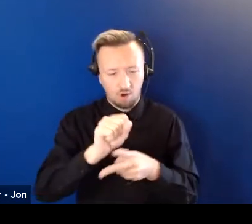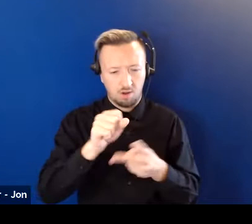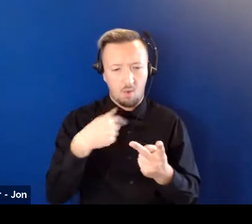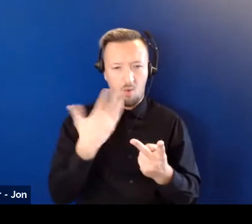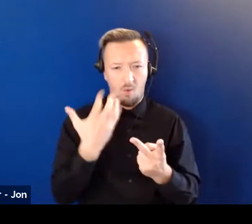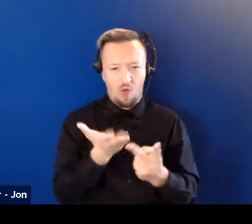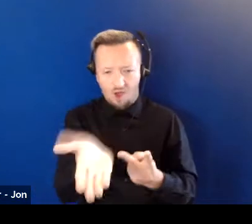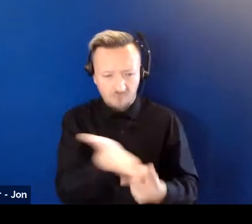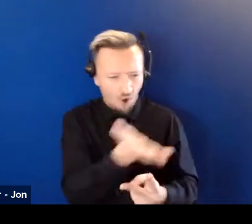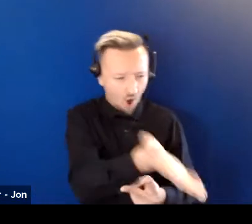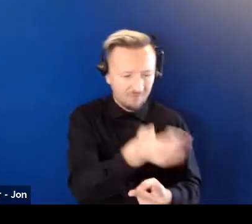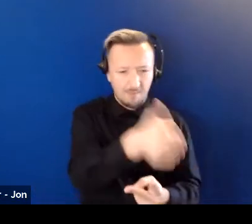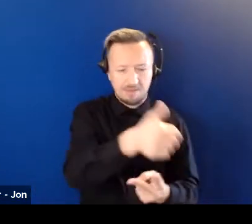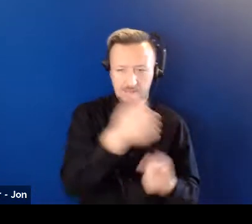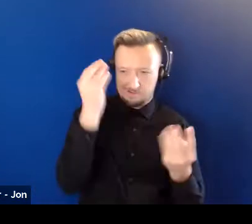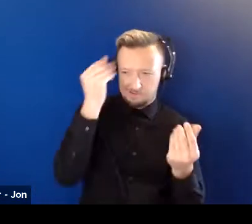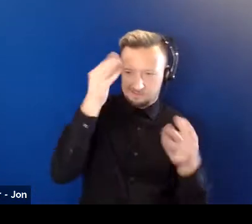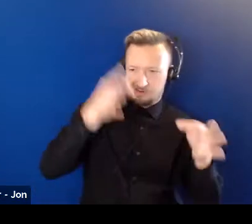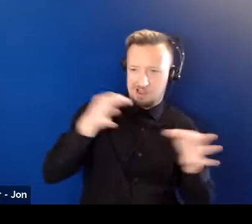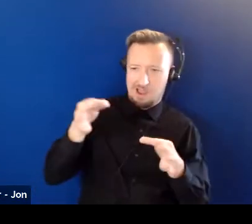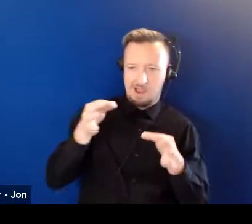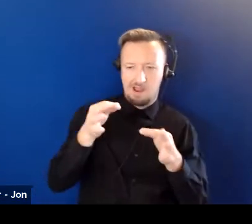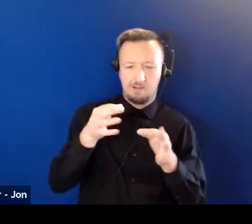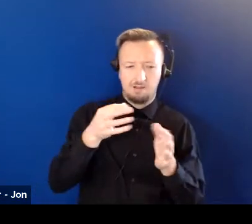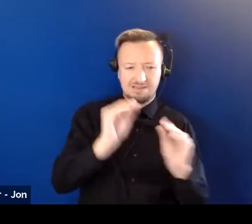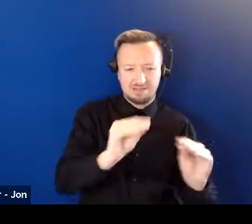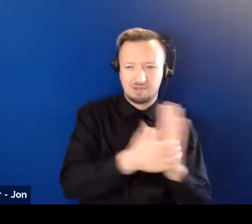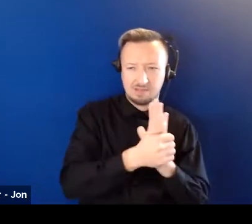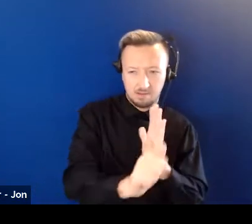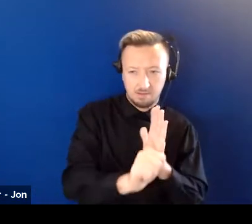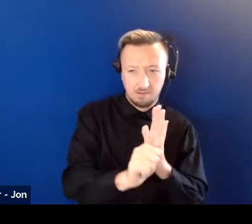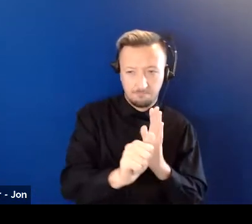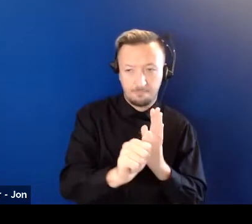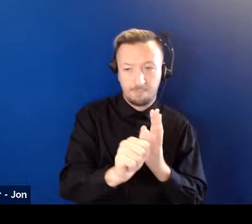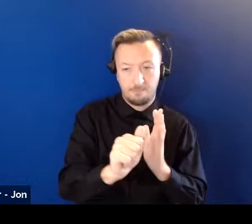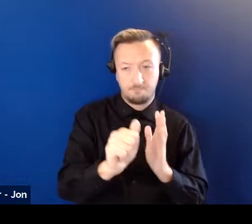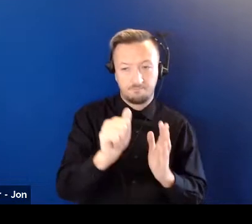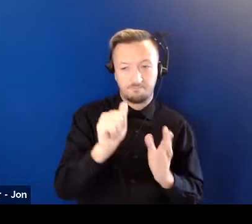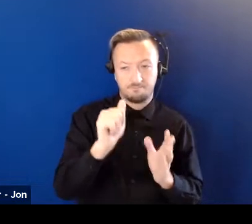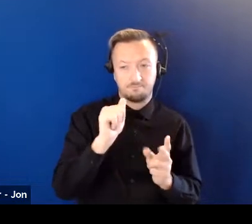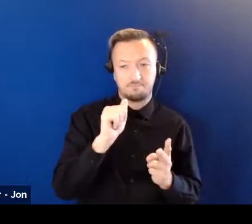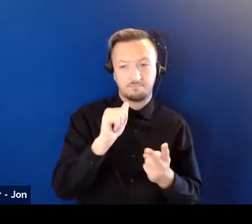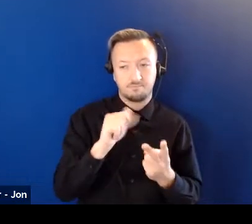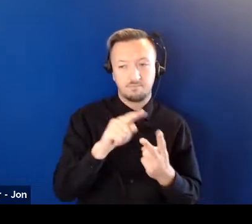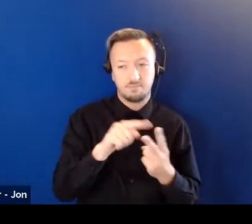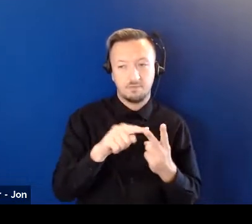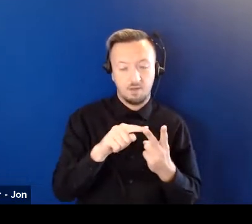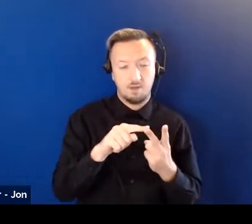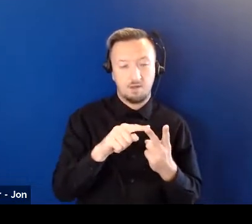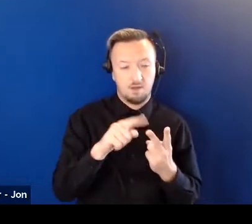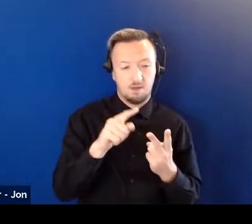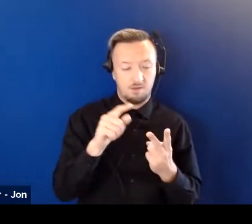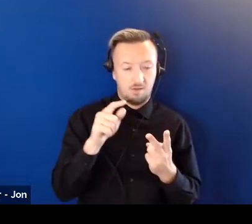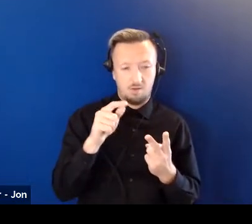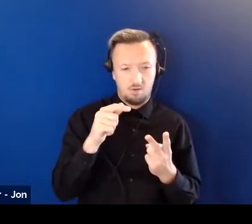develop skills around navigating those systems. And this was, as Peter alluded to, we had multiple